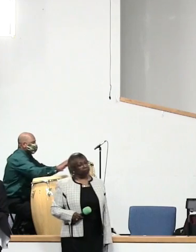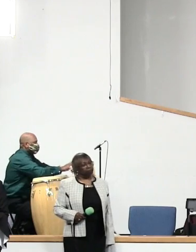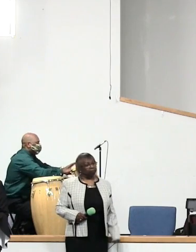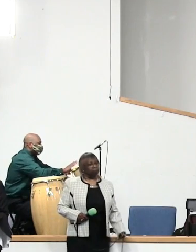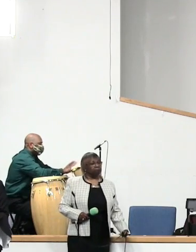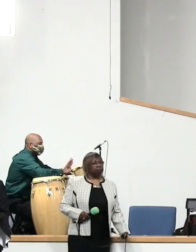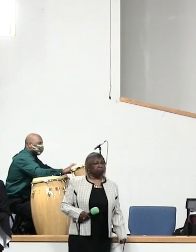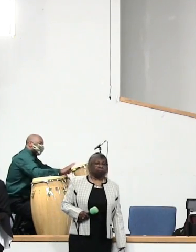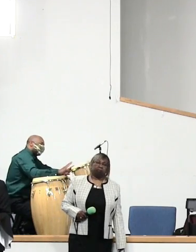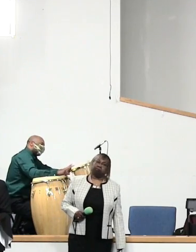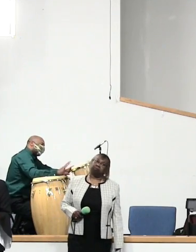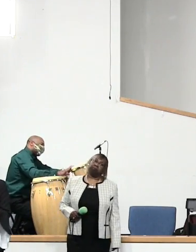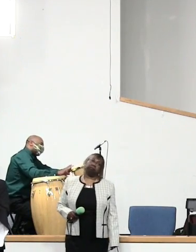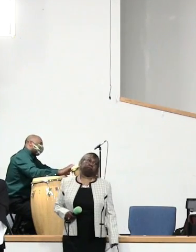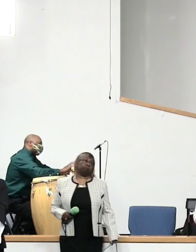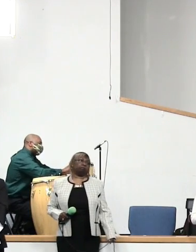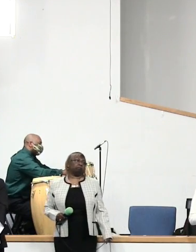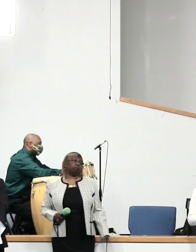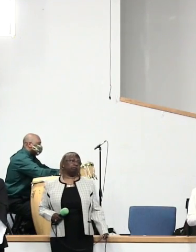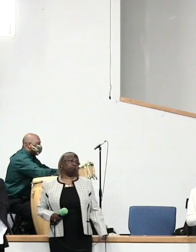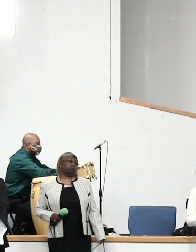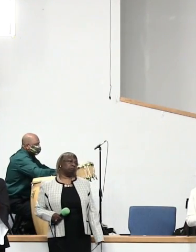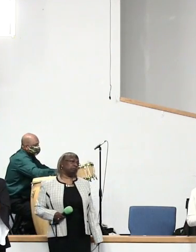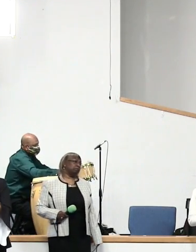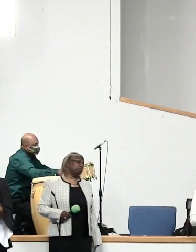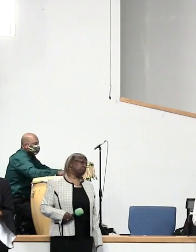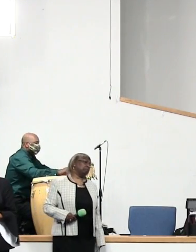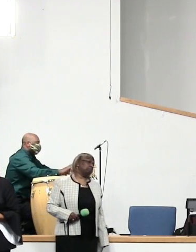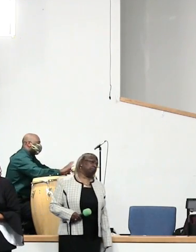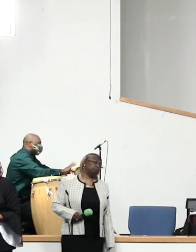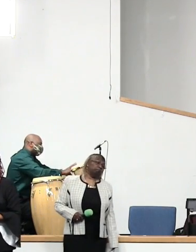You know my name,